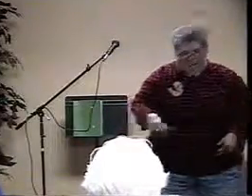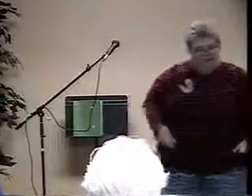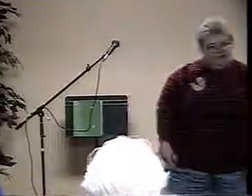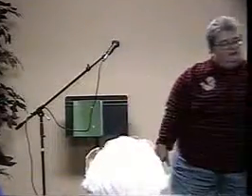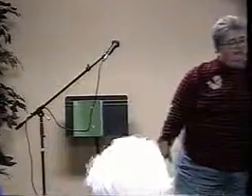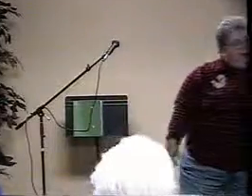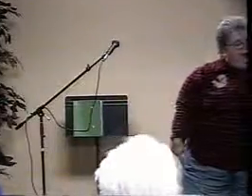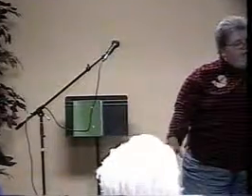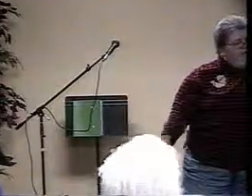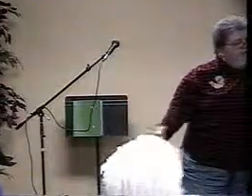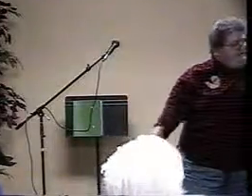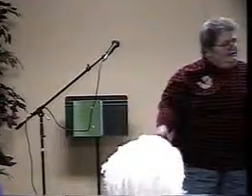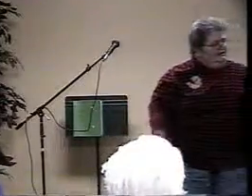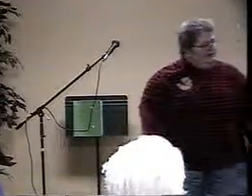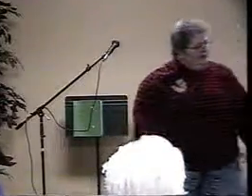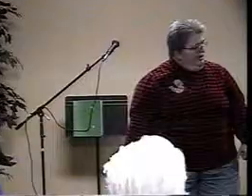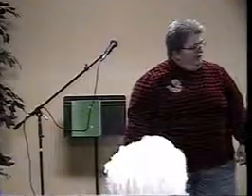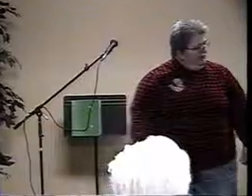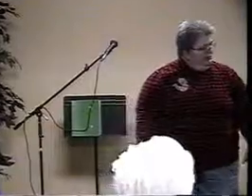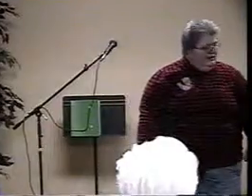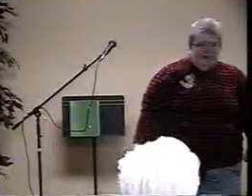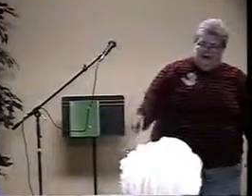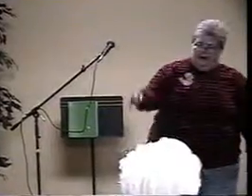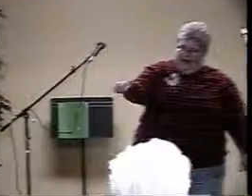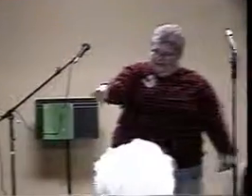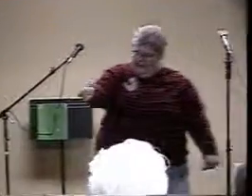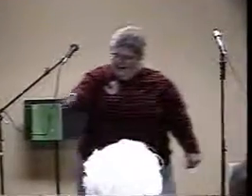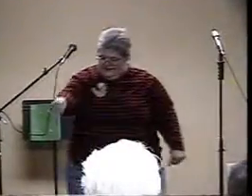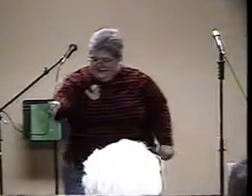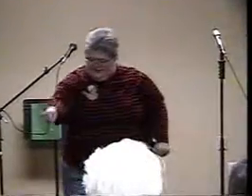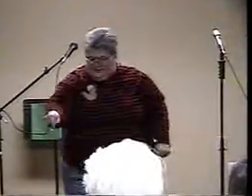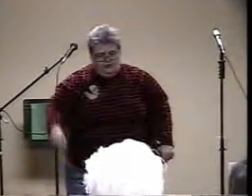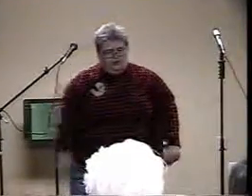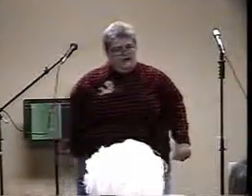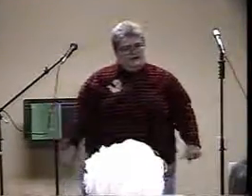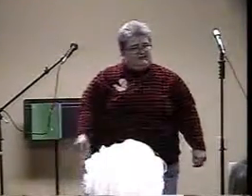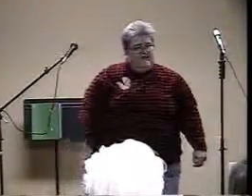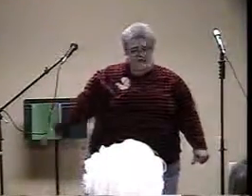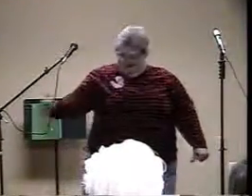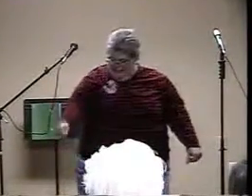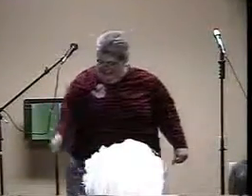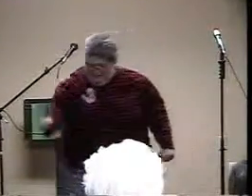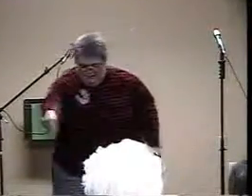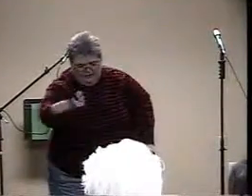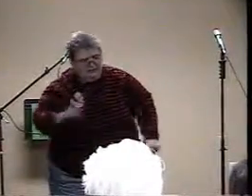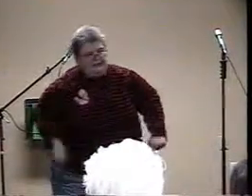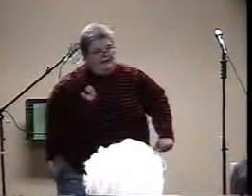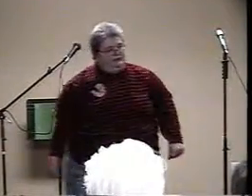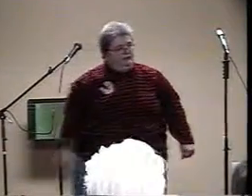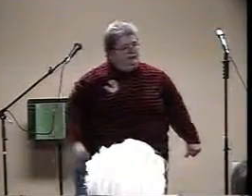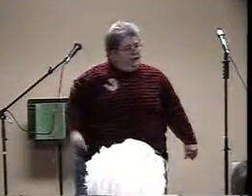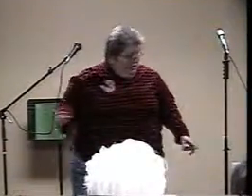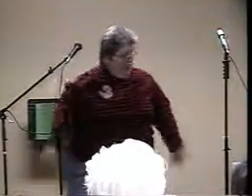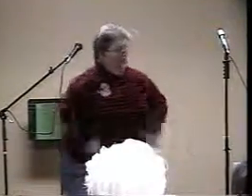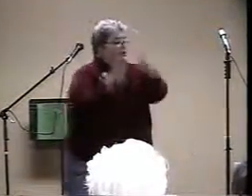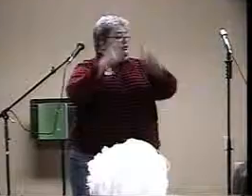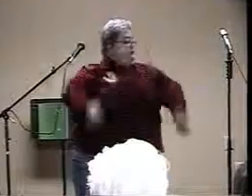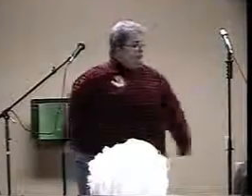I've got some boiling beans in this here pot. Now, if I take some of those beans and I plant them in the ground, are they going to